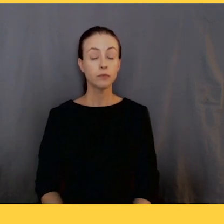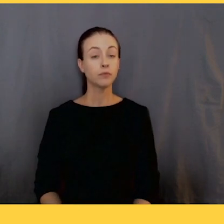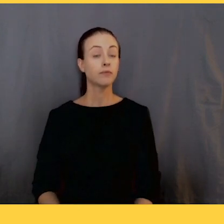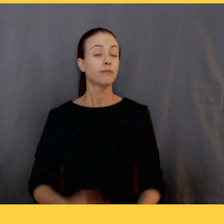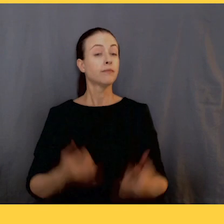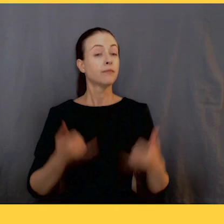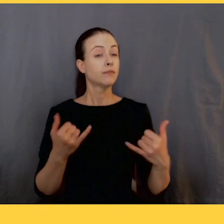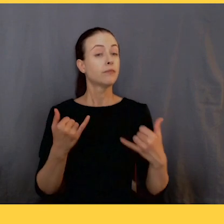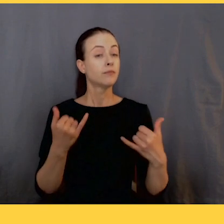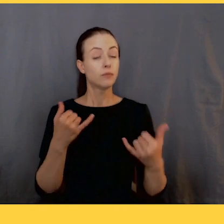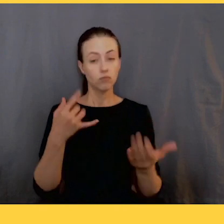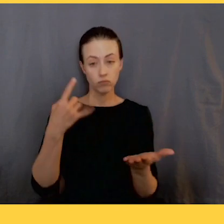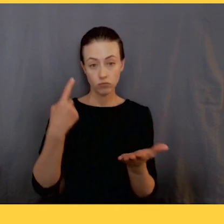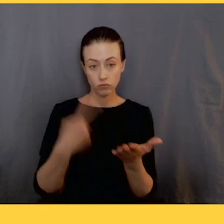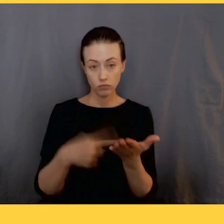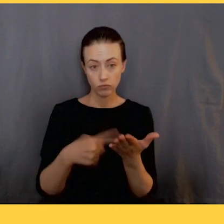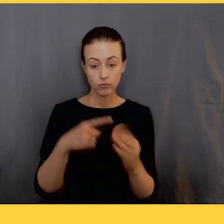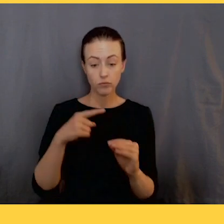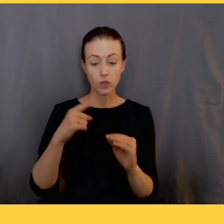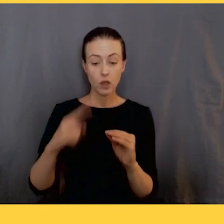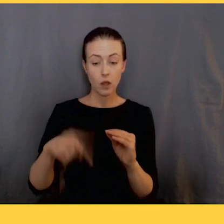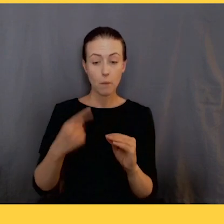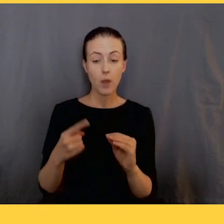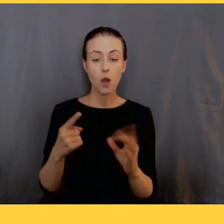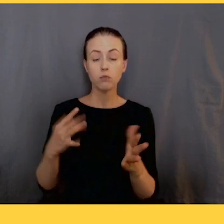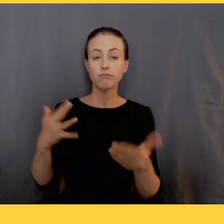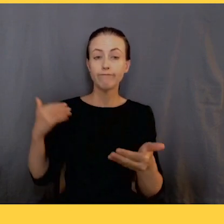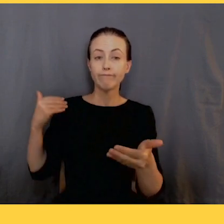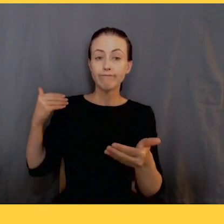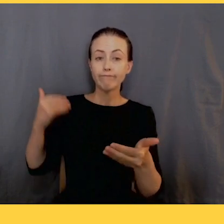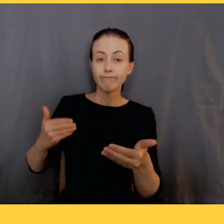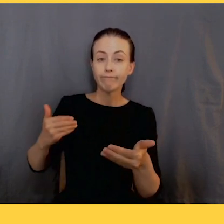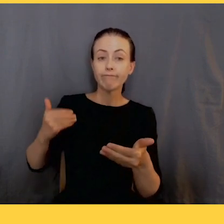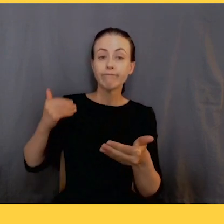So next, I want to talk a little bit about the timeline of